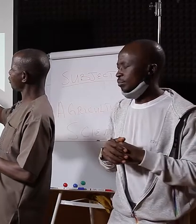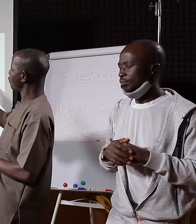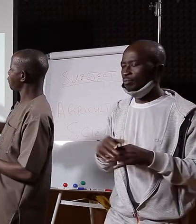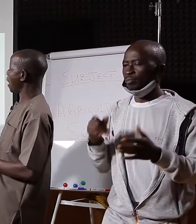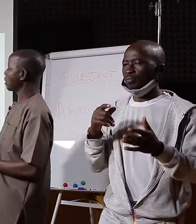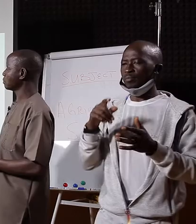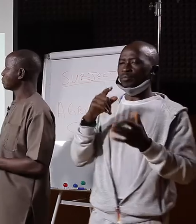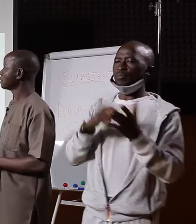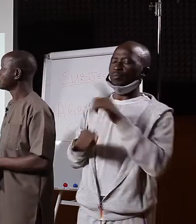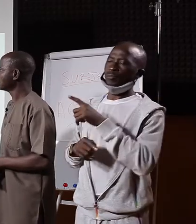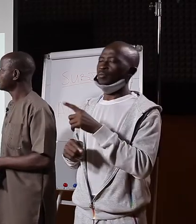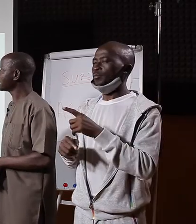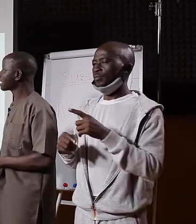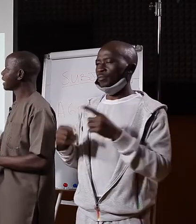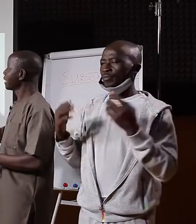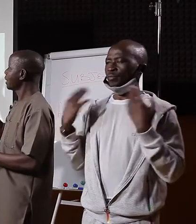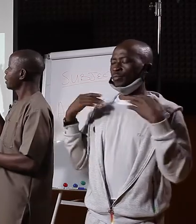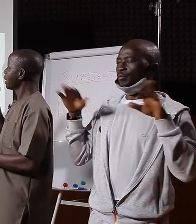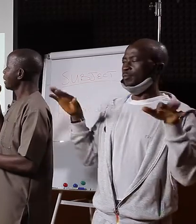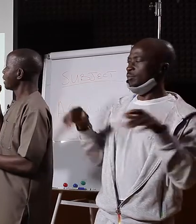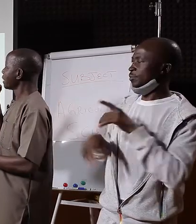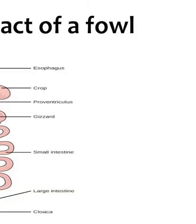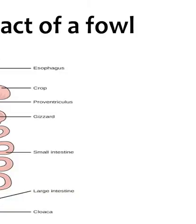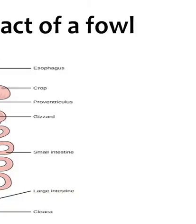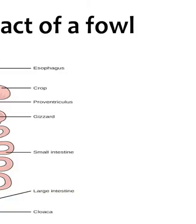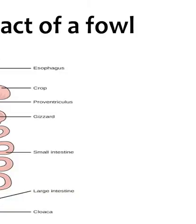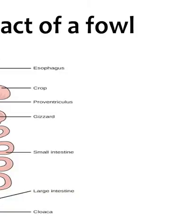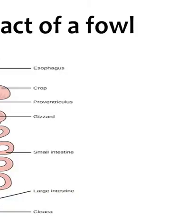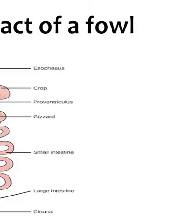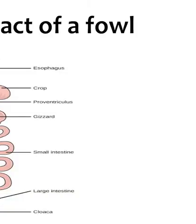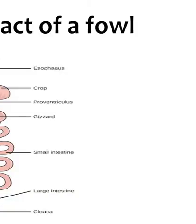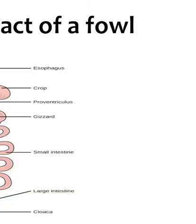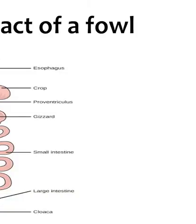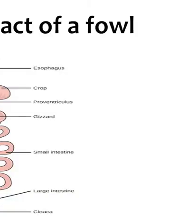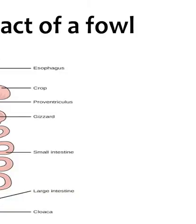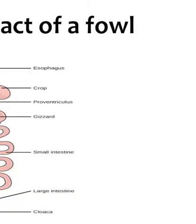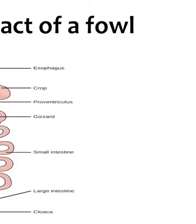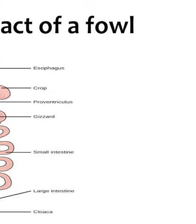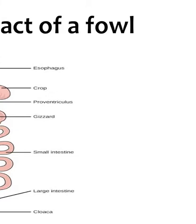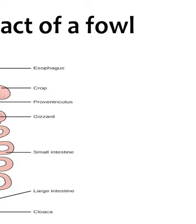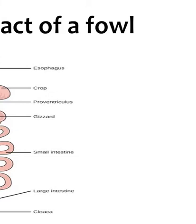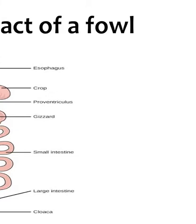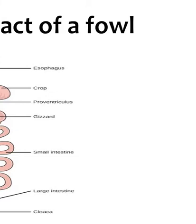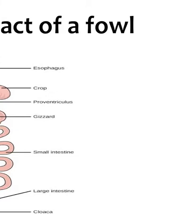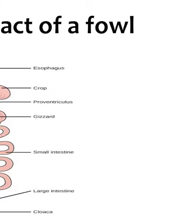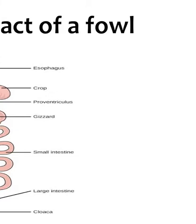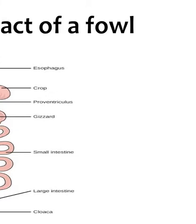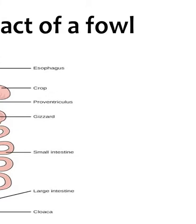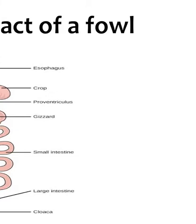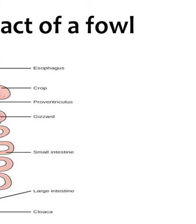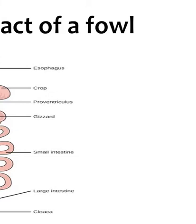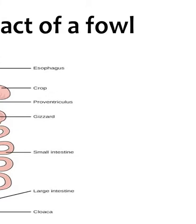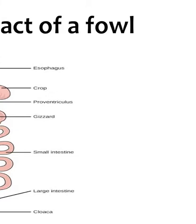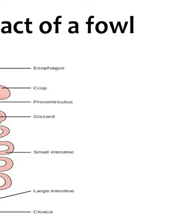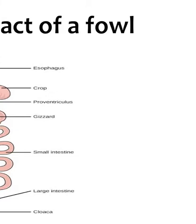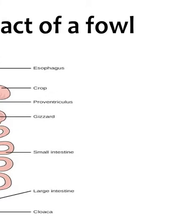Digestive tract of a fowl. This is a diagram of digestive tract of